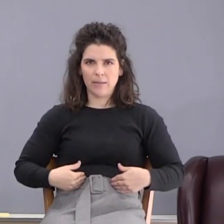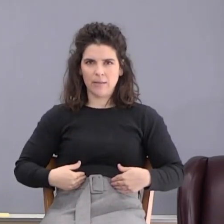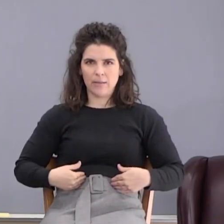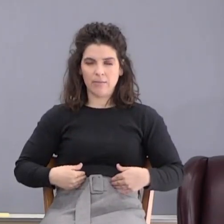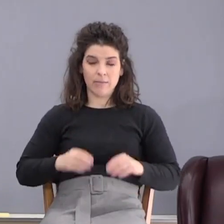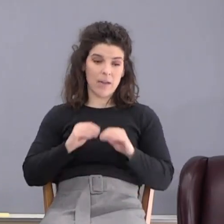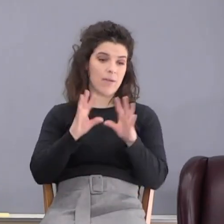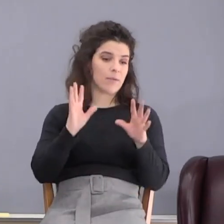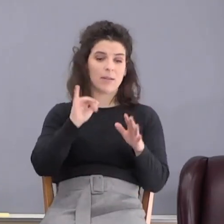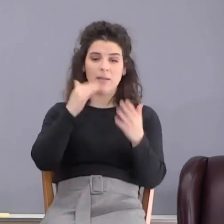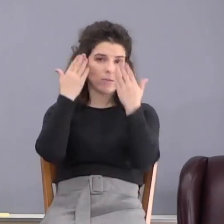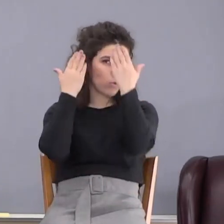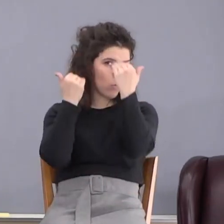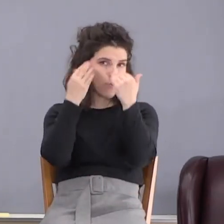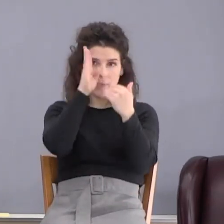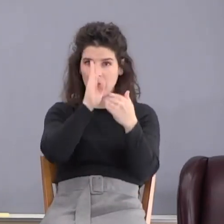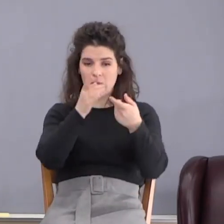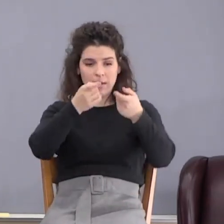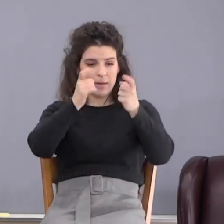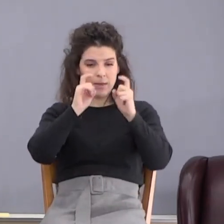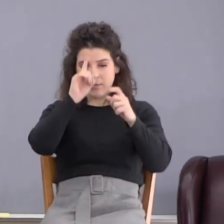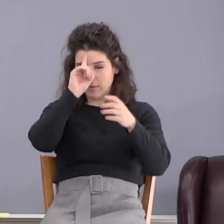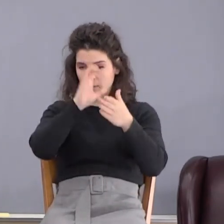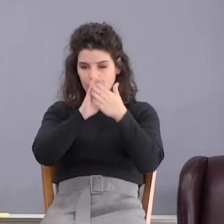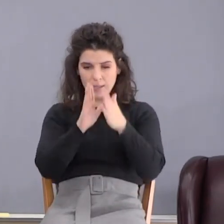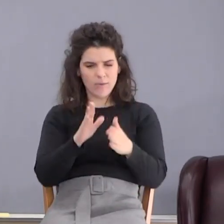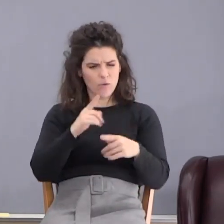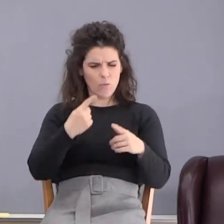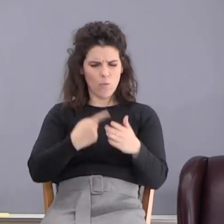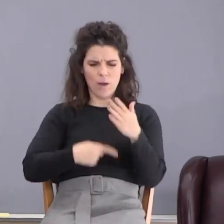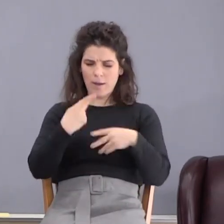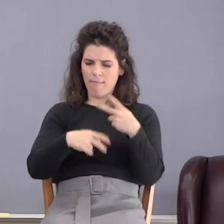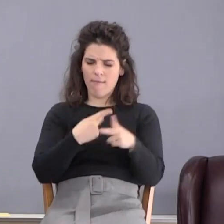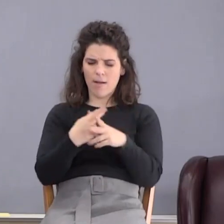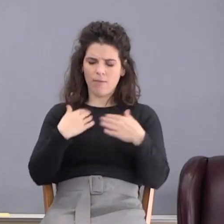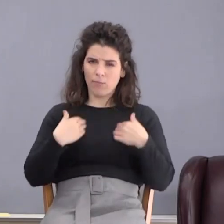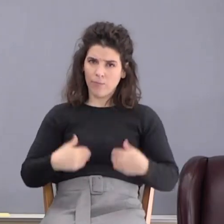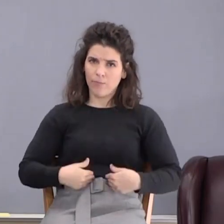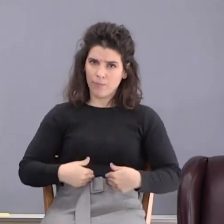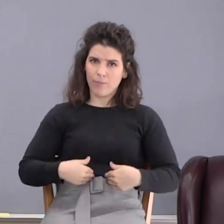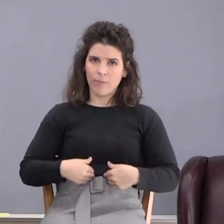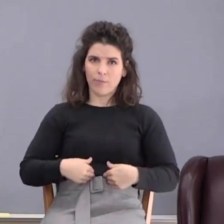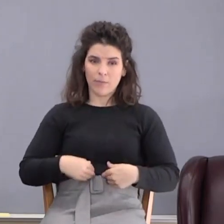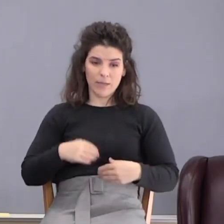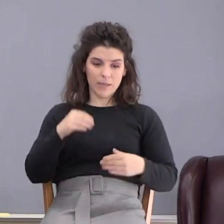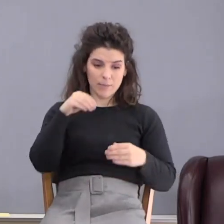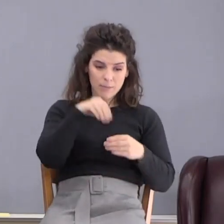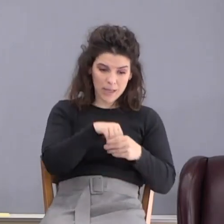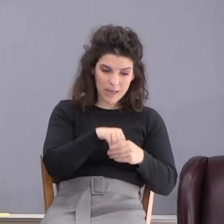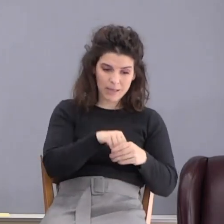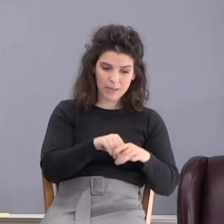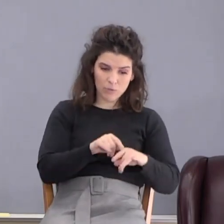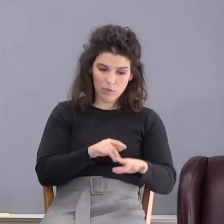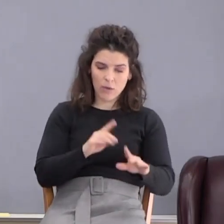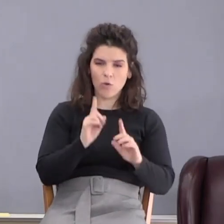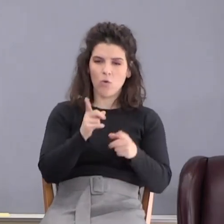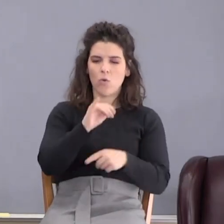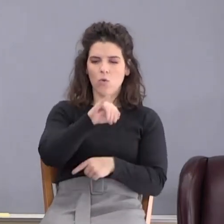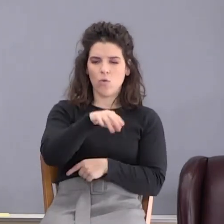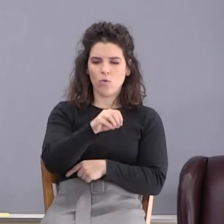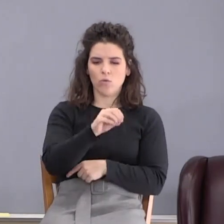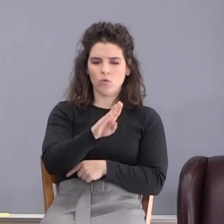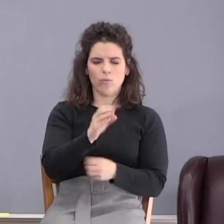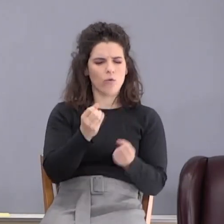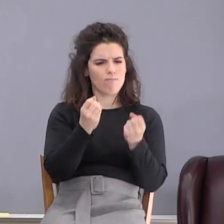obviously, that's the hope that God gives to the believer. What kind of a body? Well, listen, it is planted into the ground. Go to Job. There are a